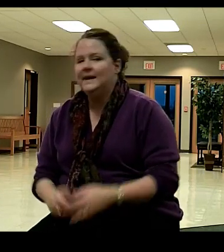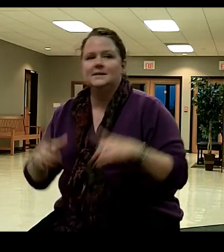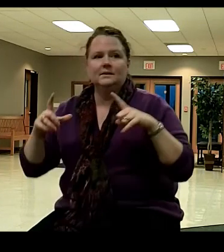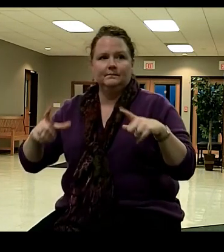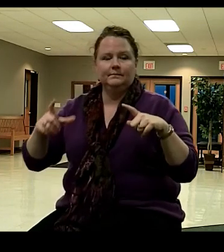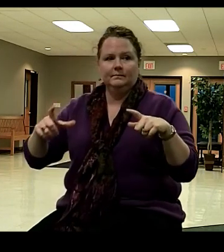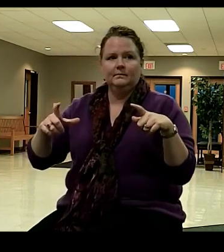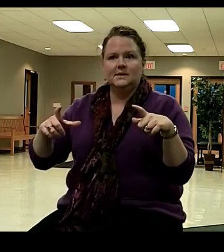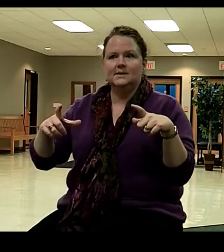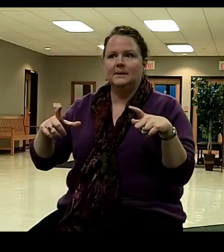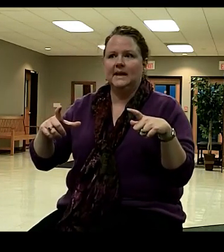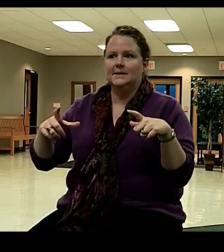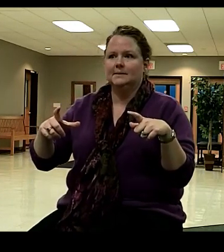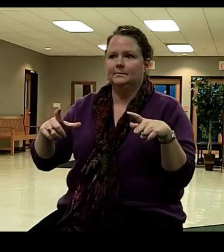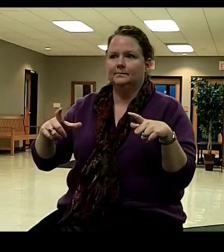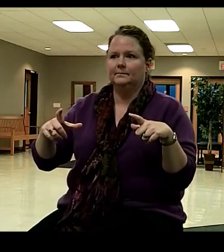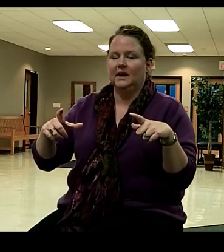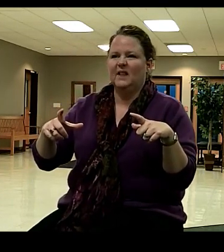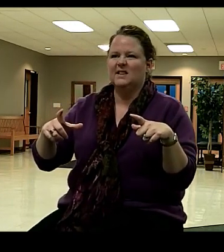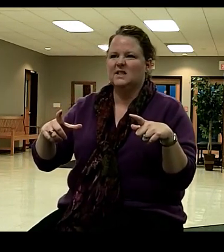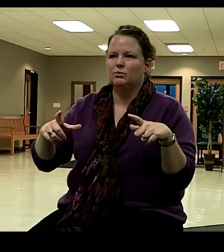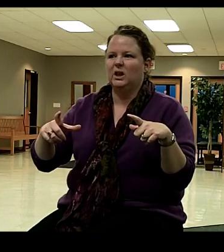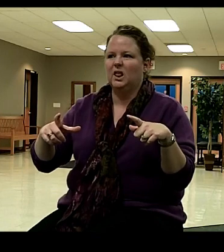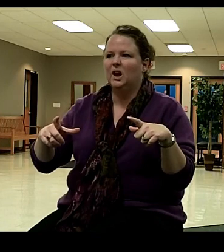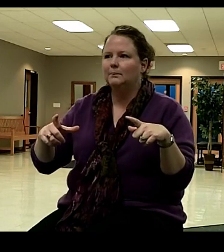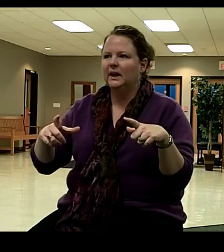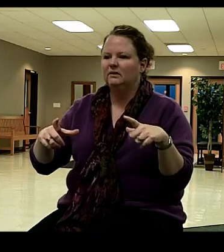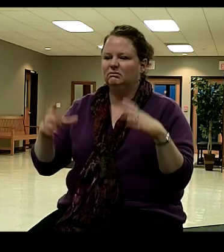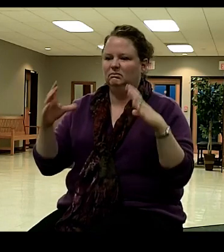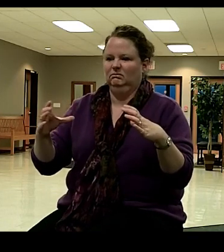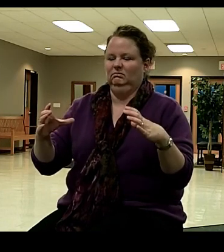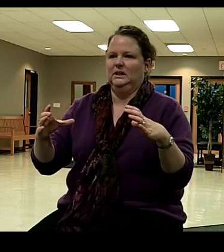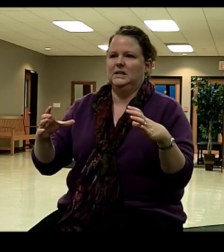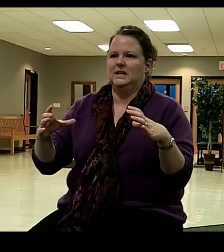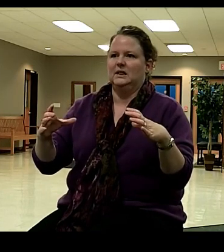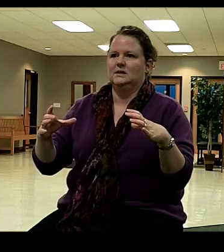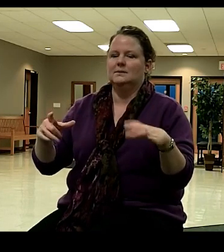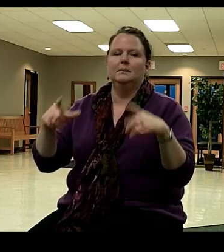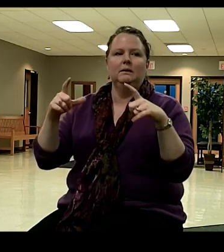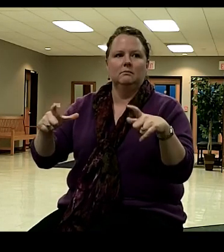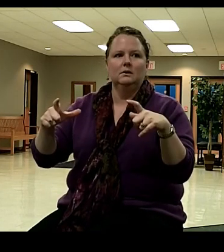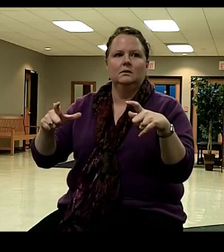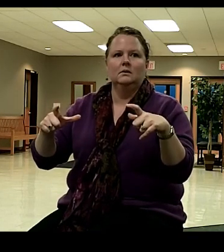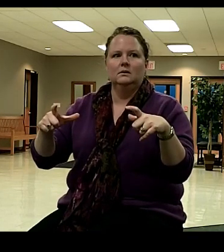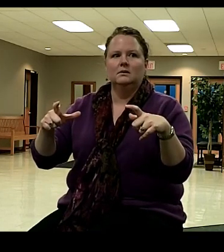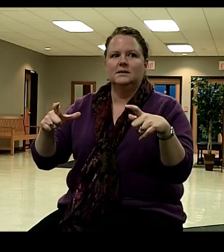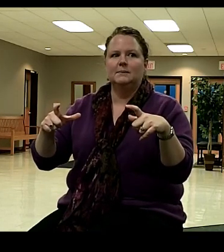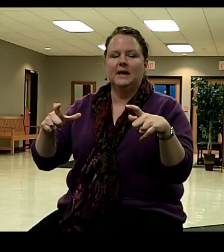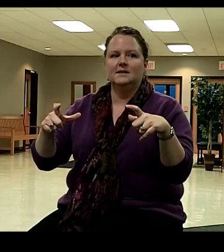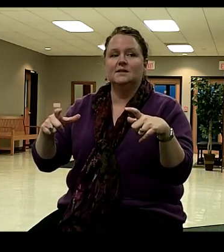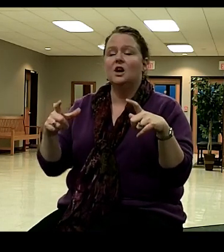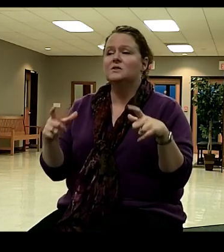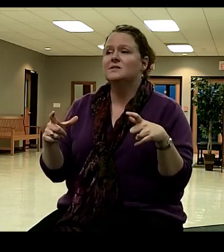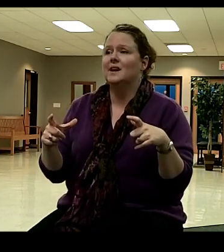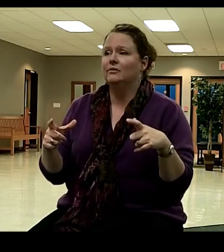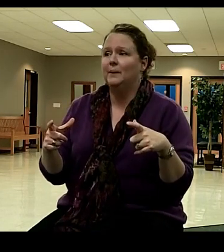Plate. This is a plate. Unless it's a really thick plate, and it's like this. But this is plate. It's also the sign for